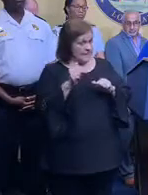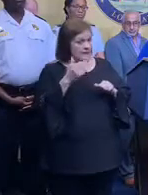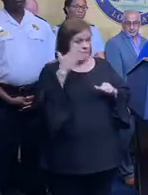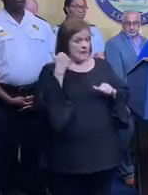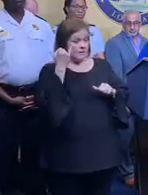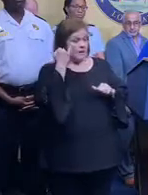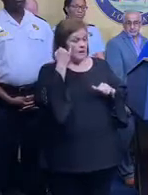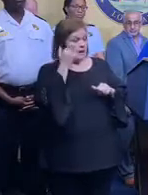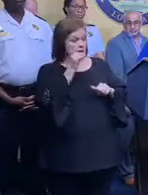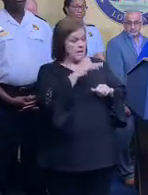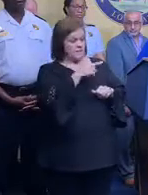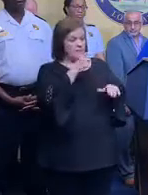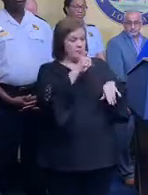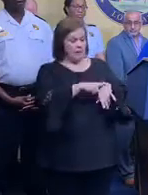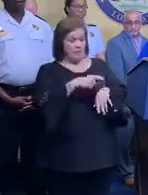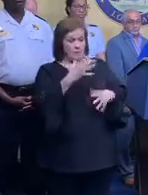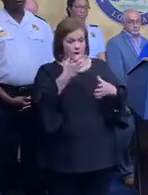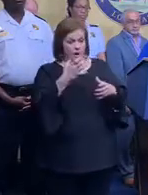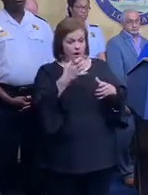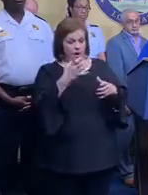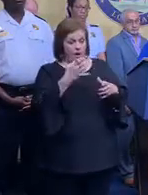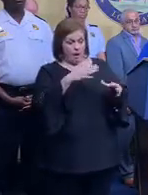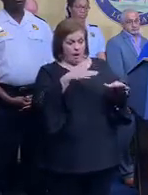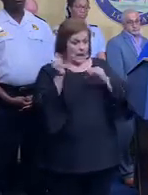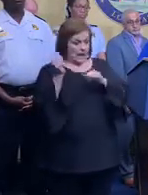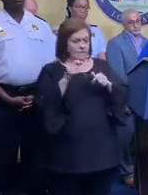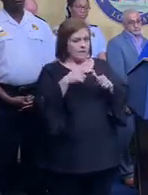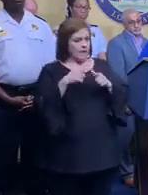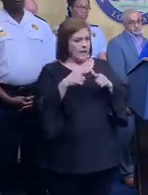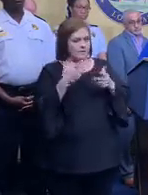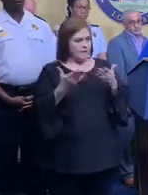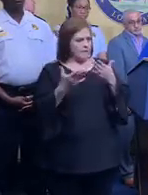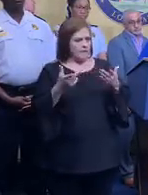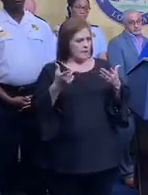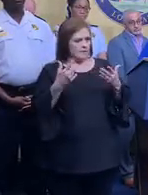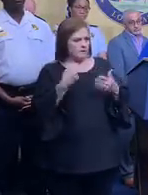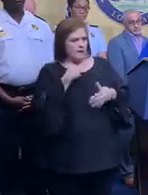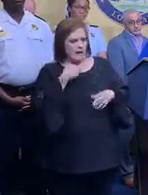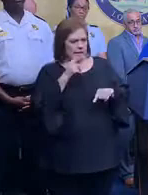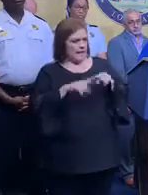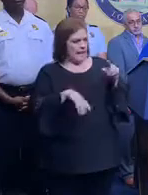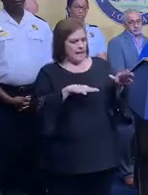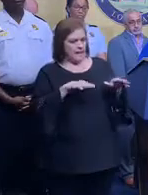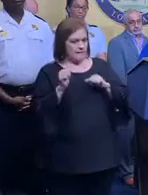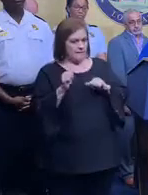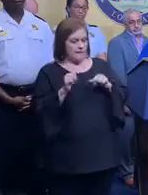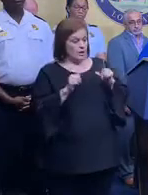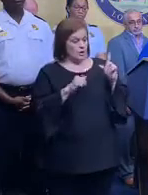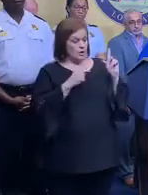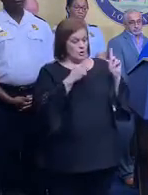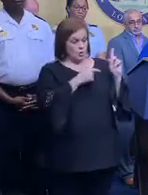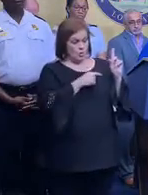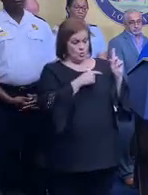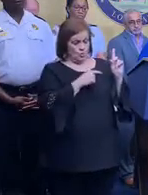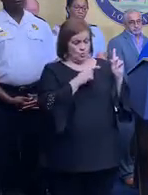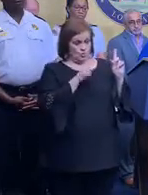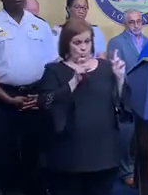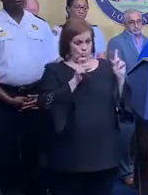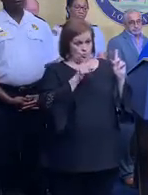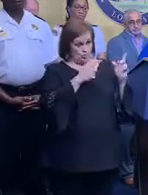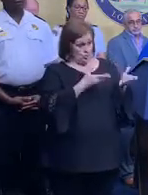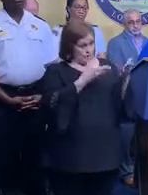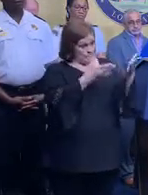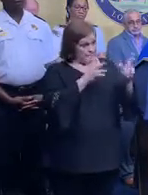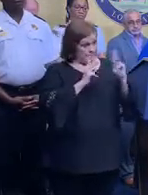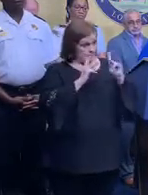able to leave at that point, possibly for several days on end. So I'm just sort of wondering, A, would you start to recommend people